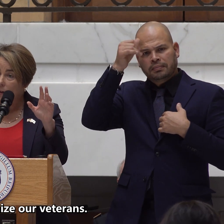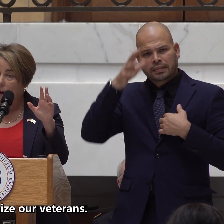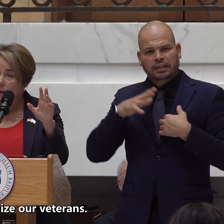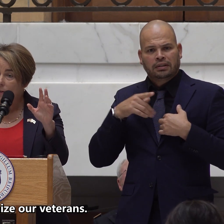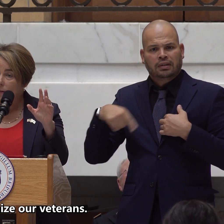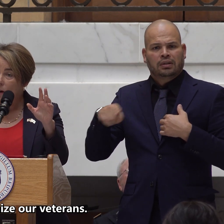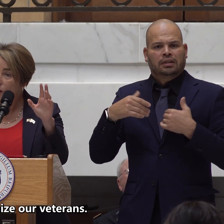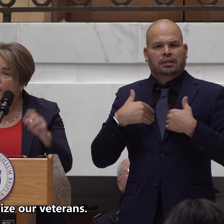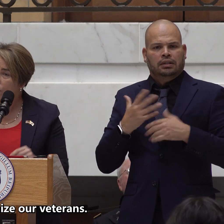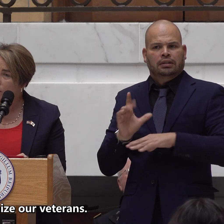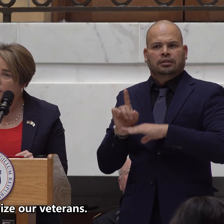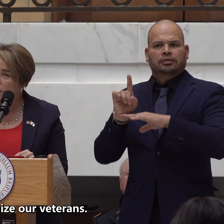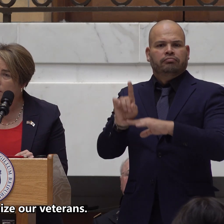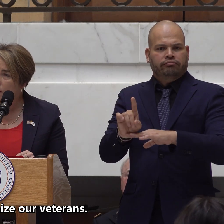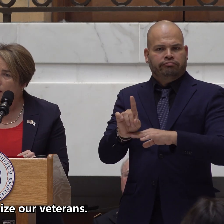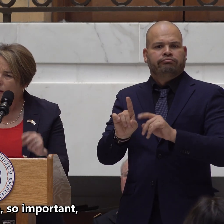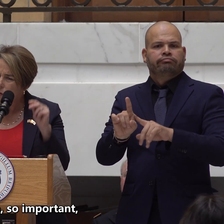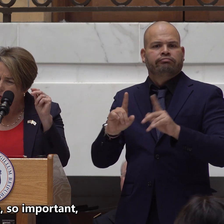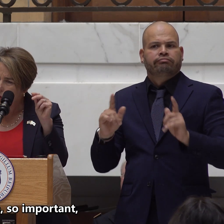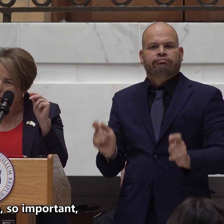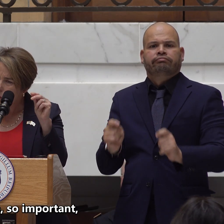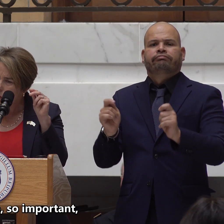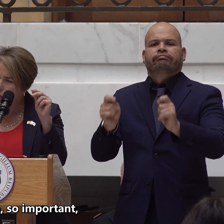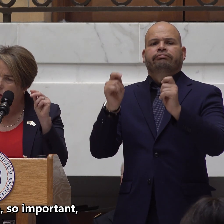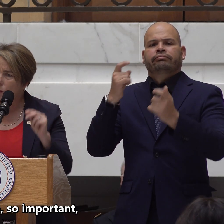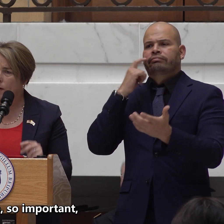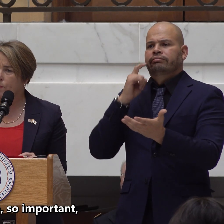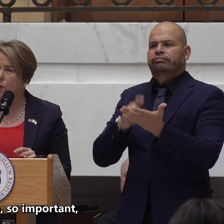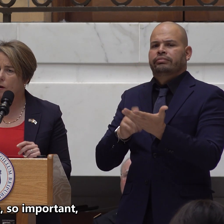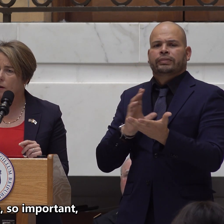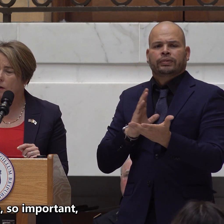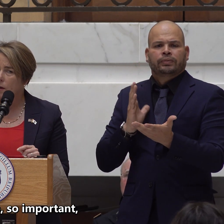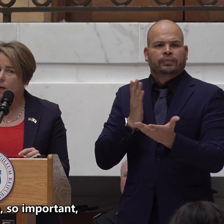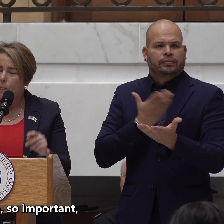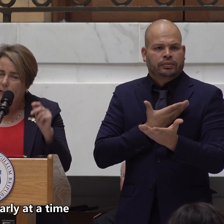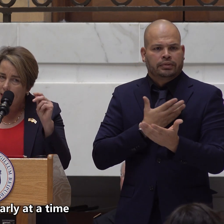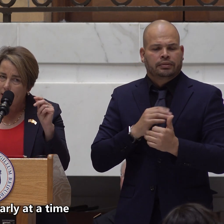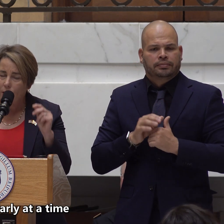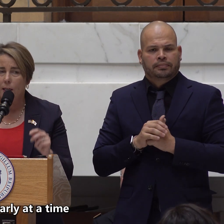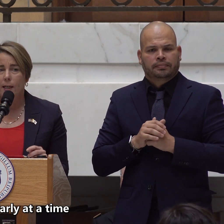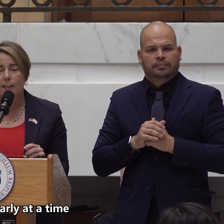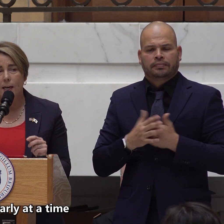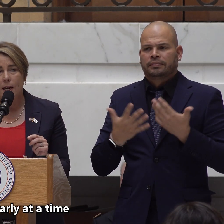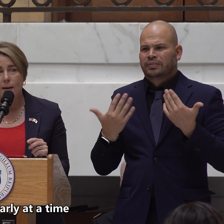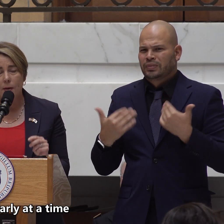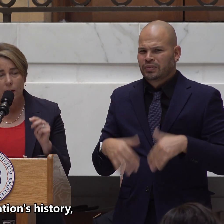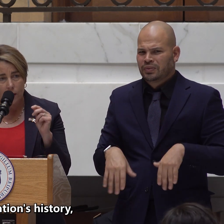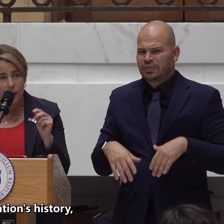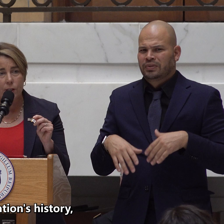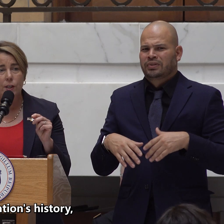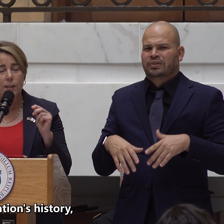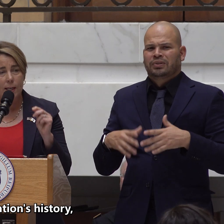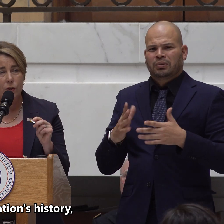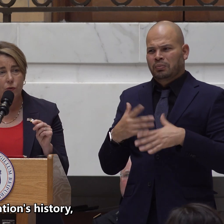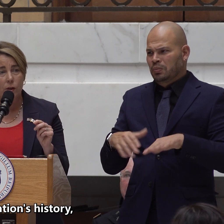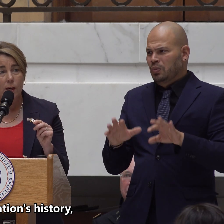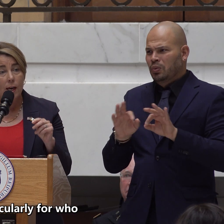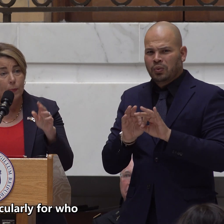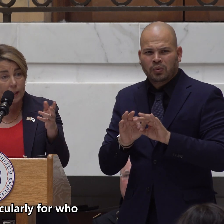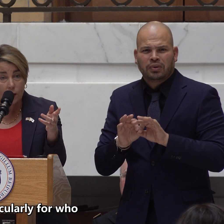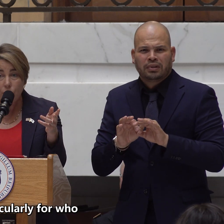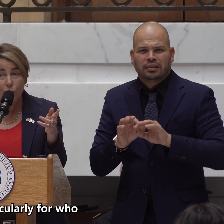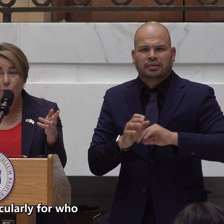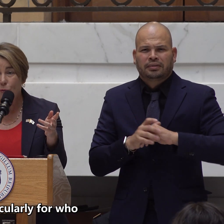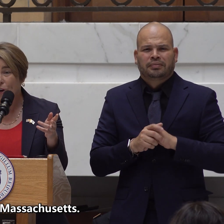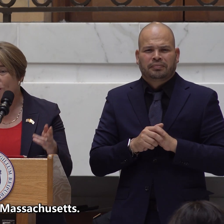and recognize our veterans. That is so, so important, particularly at a time in our nation's history,